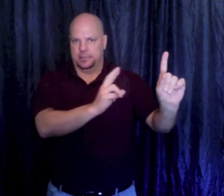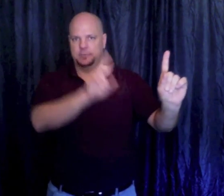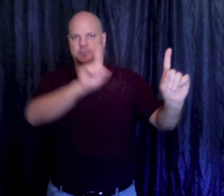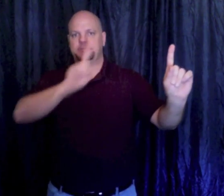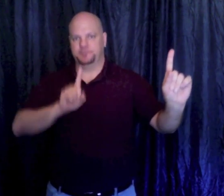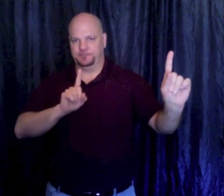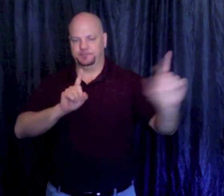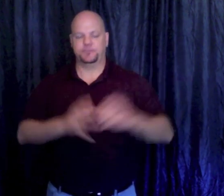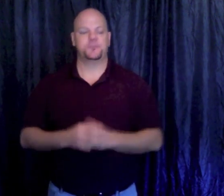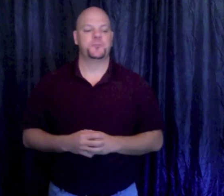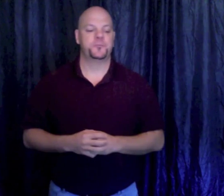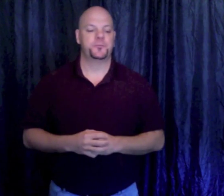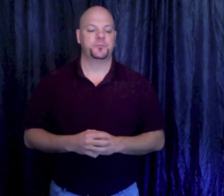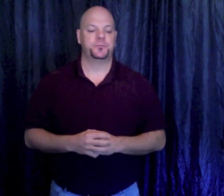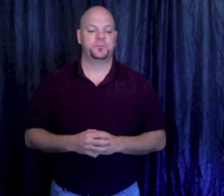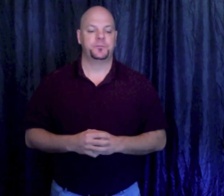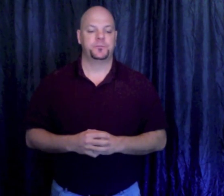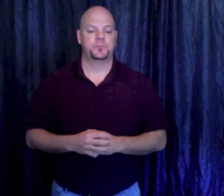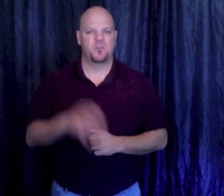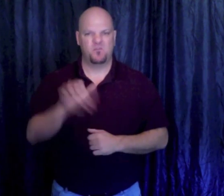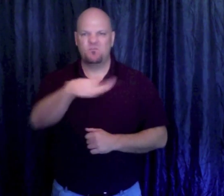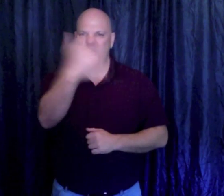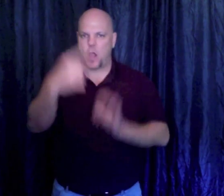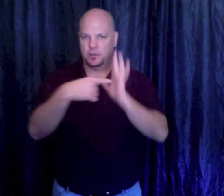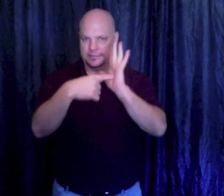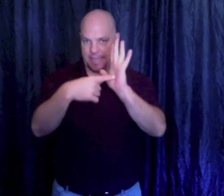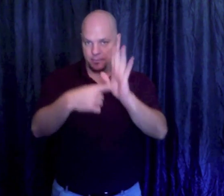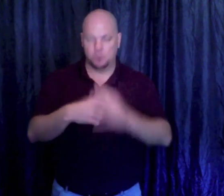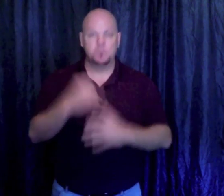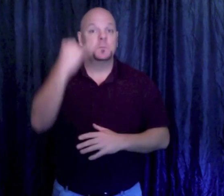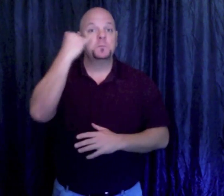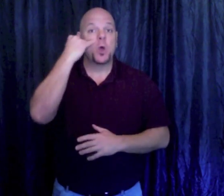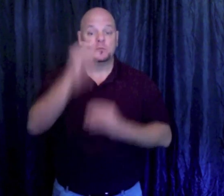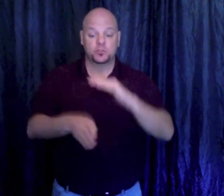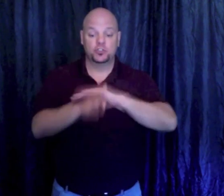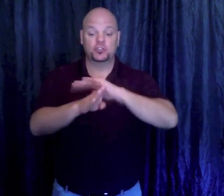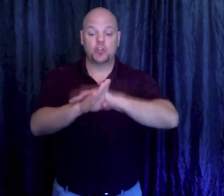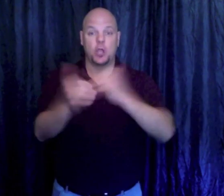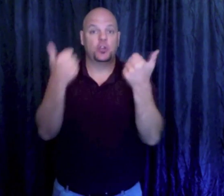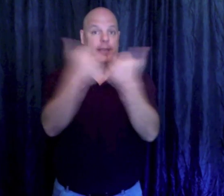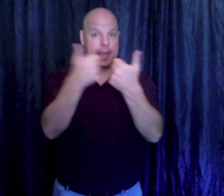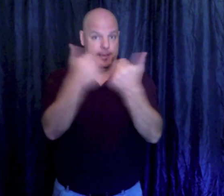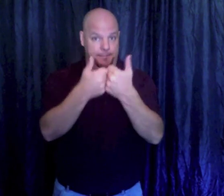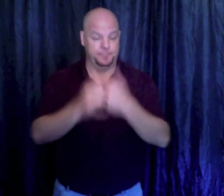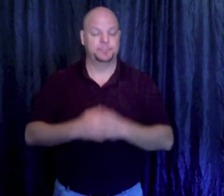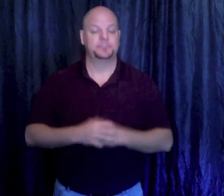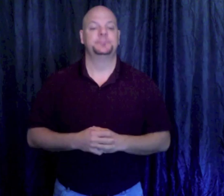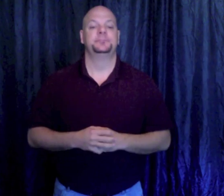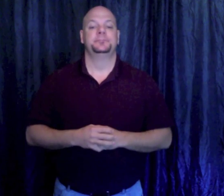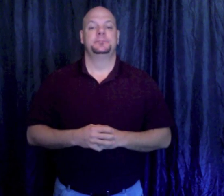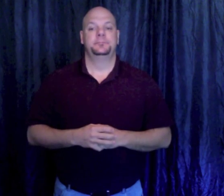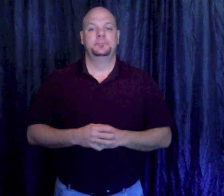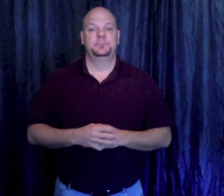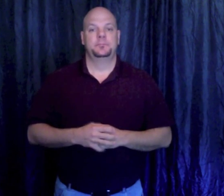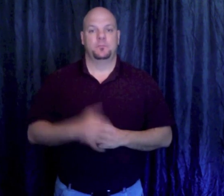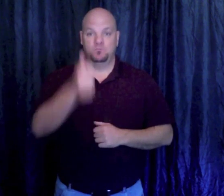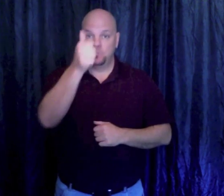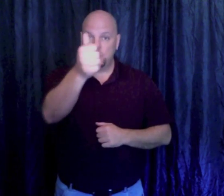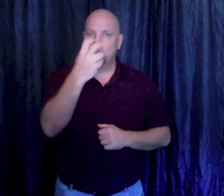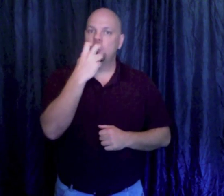Or think about this. If, again, it was a soccer game, if you were a referee